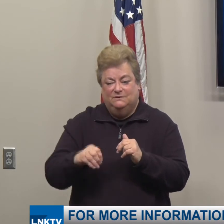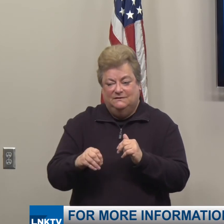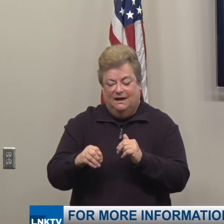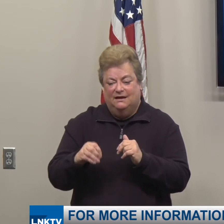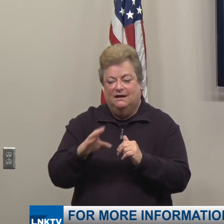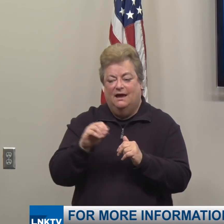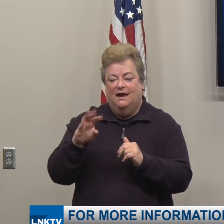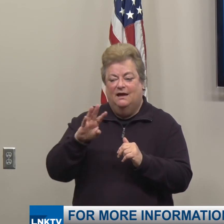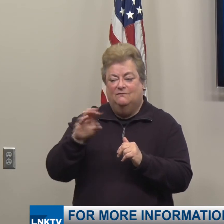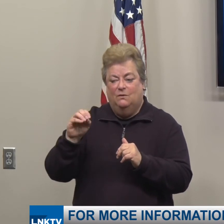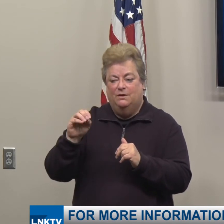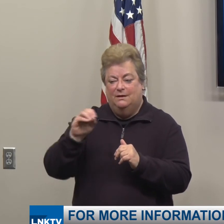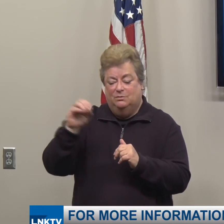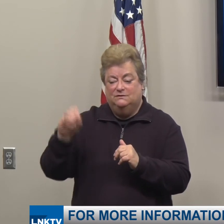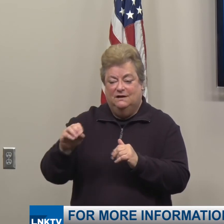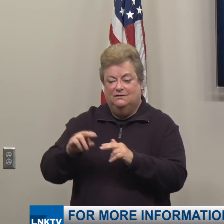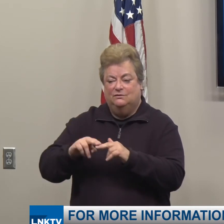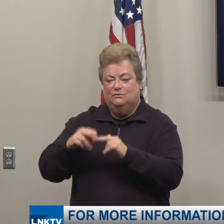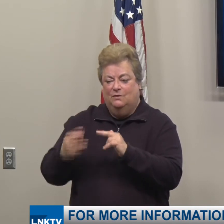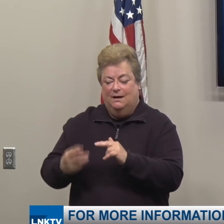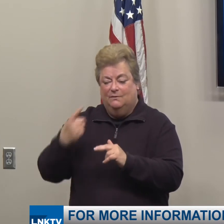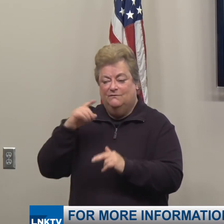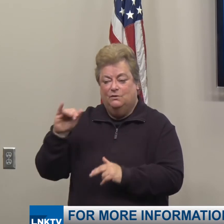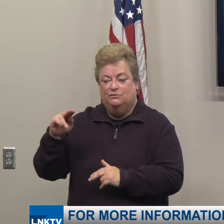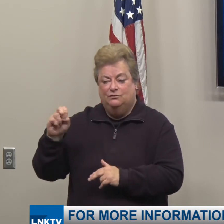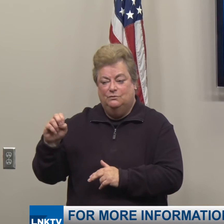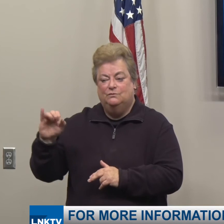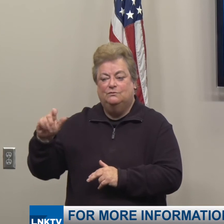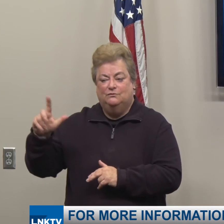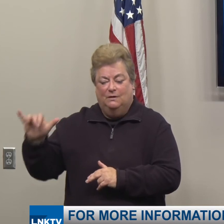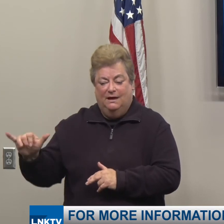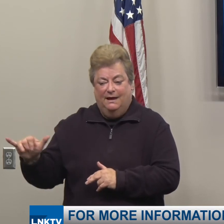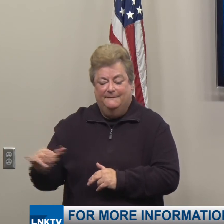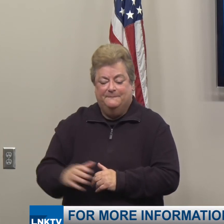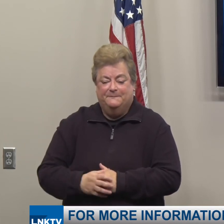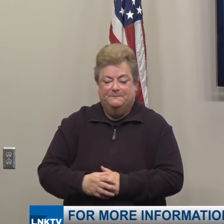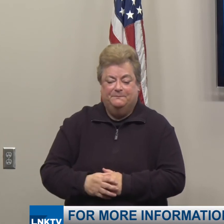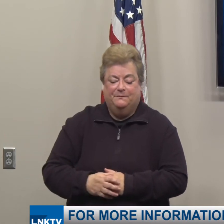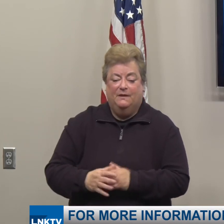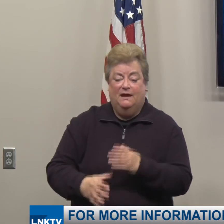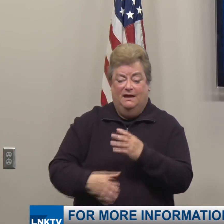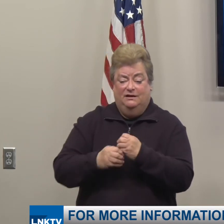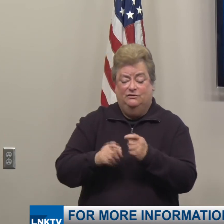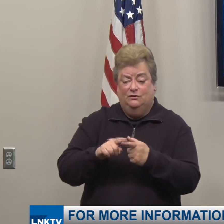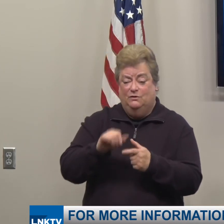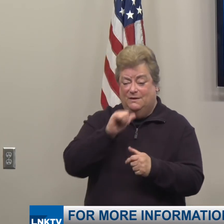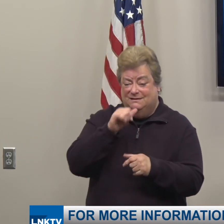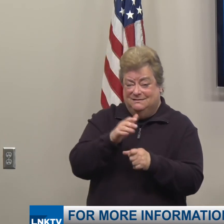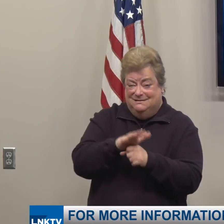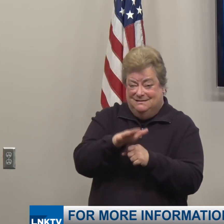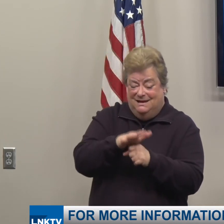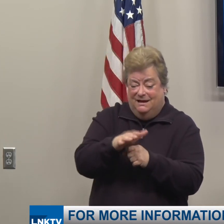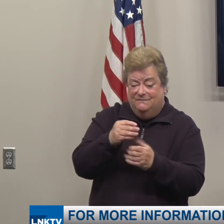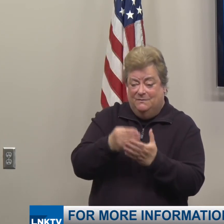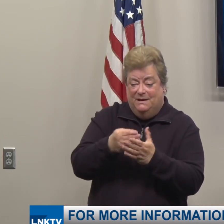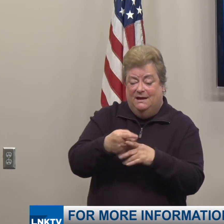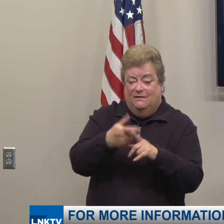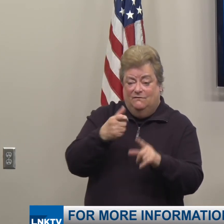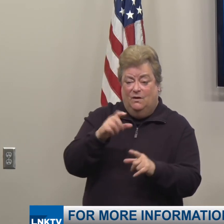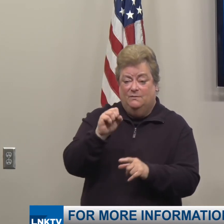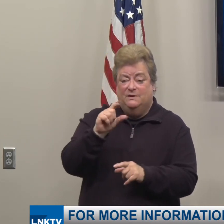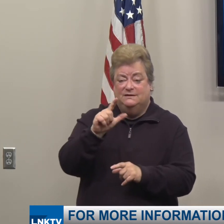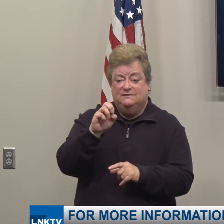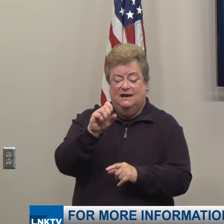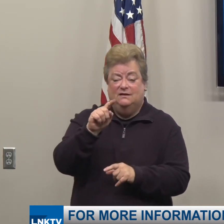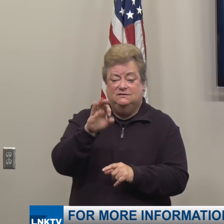and a 40% drop for June and July. In addition to these shortfalls in sales tax,